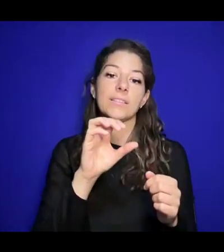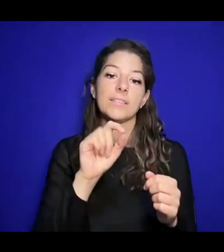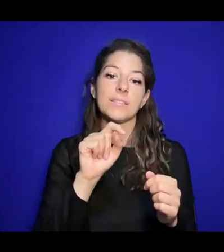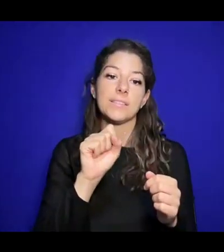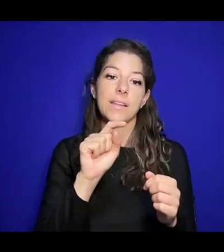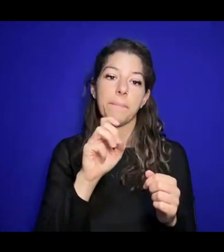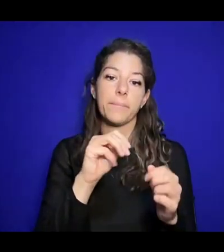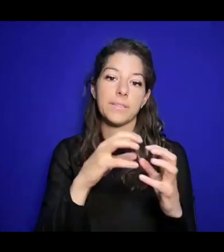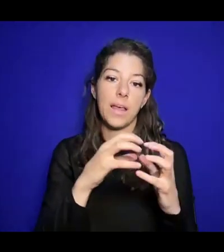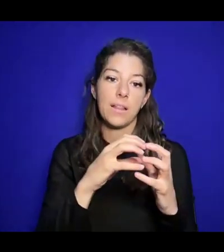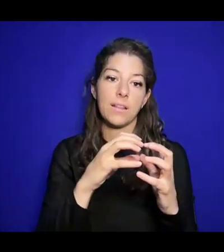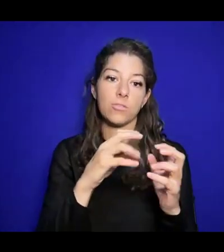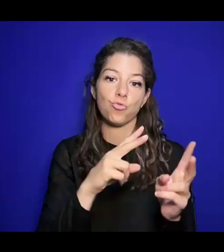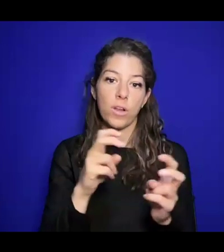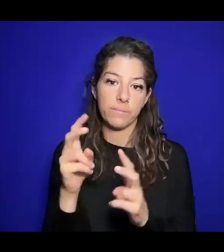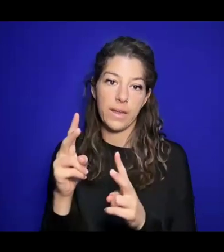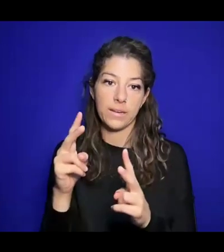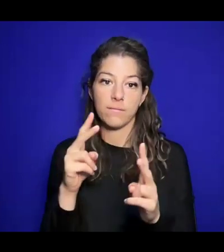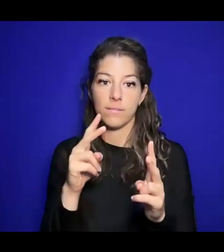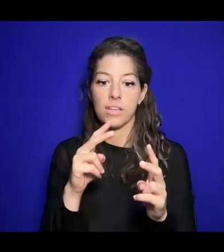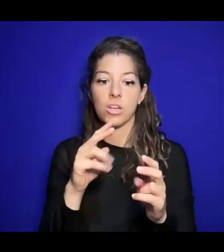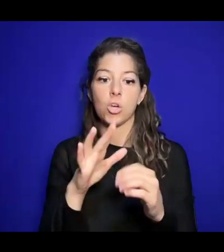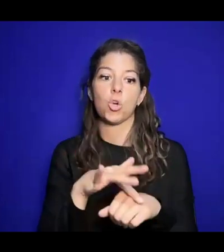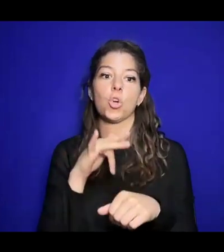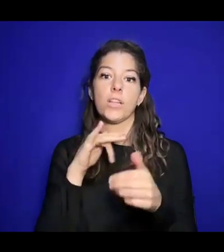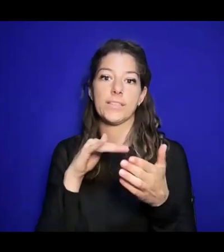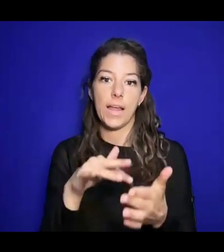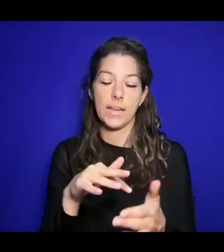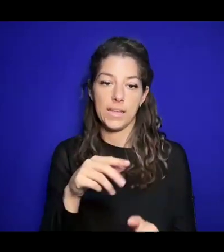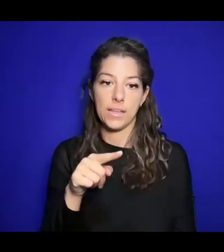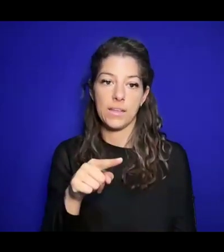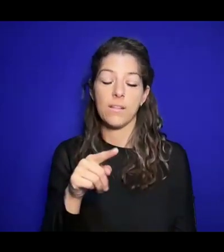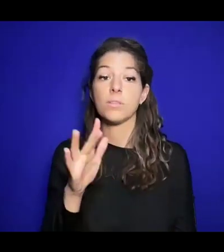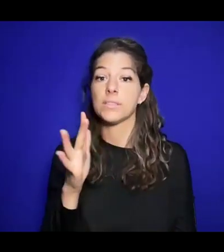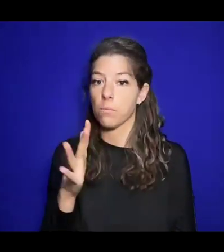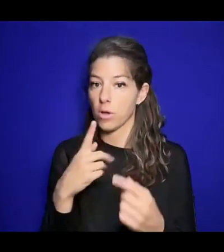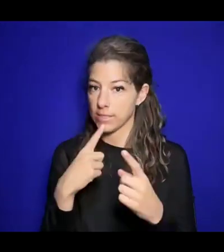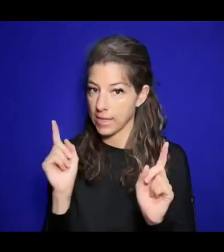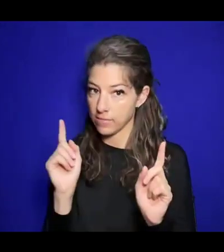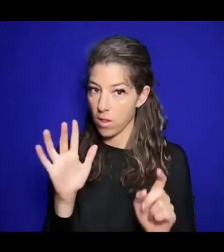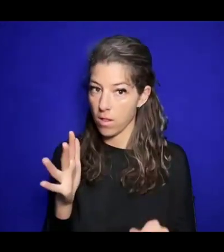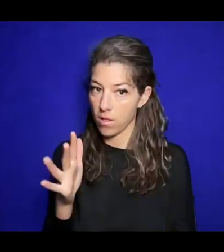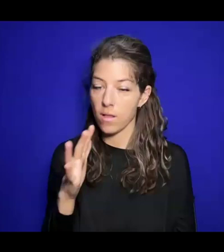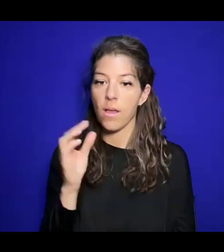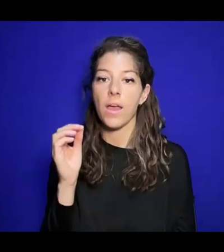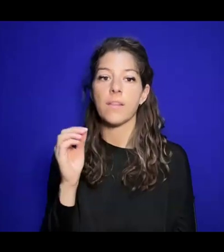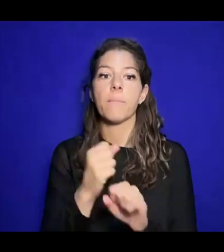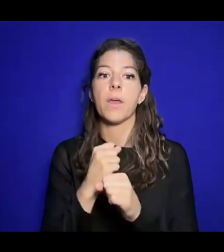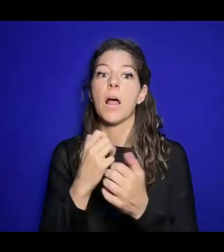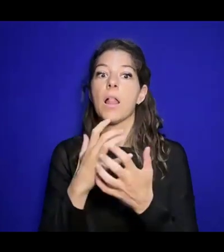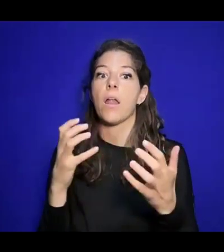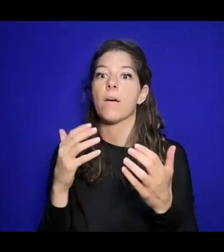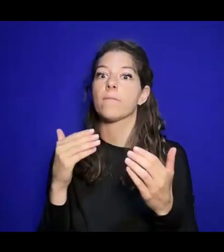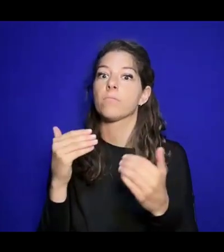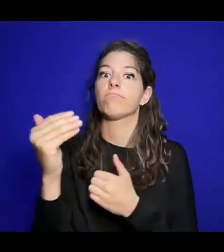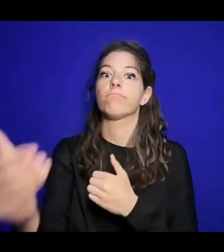an early study that was somewhat successful. And so they made a lot of headway